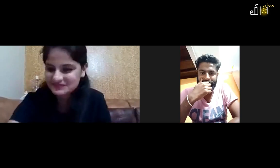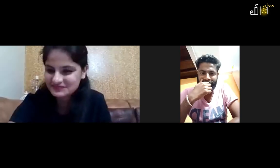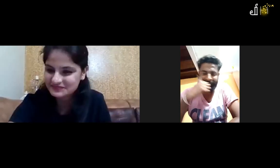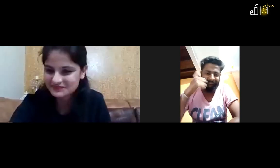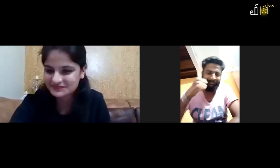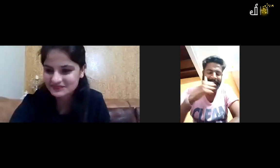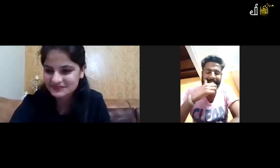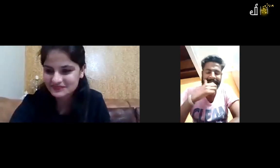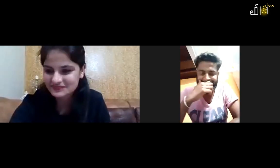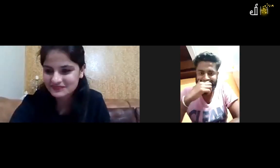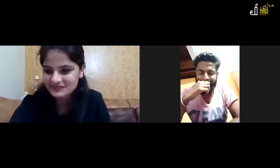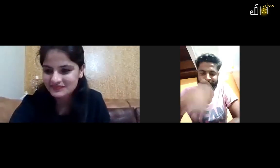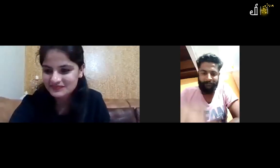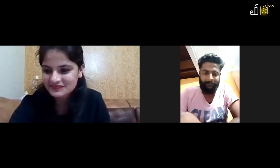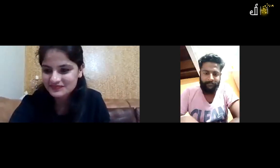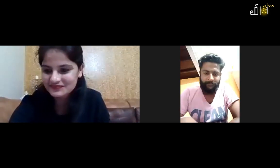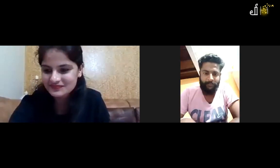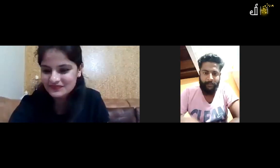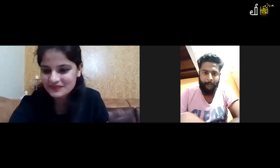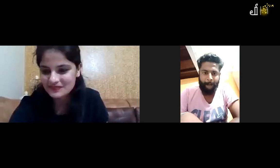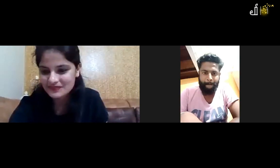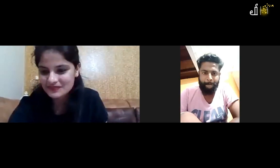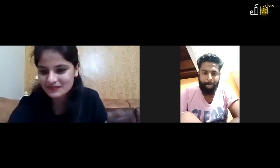cochlear Thank implants. you. Thank you so much.